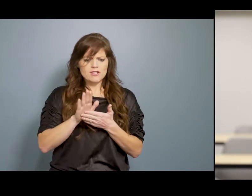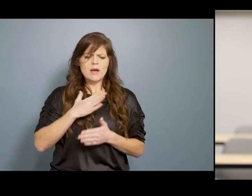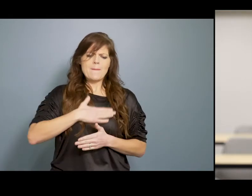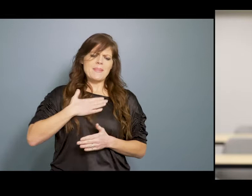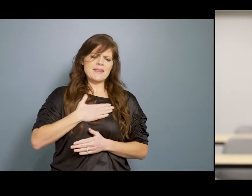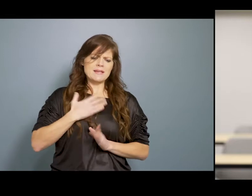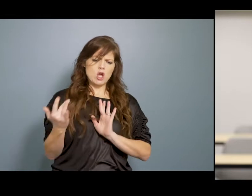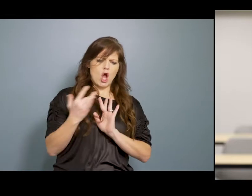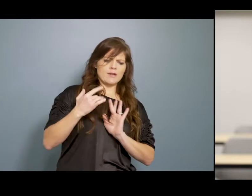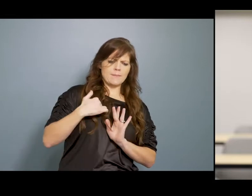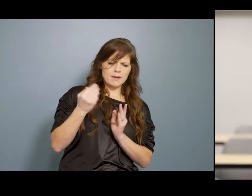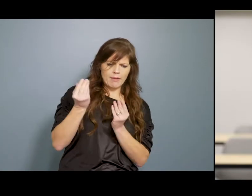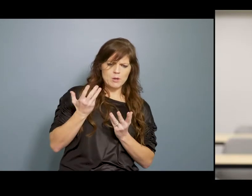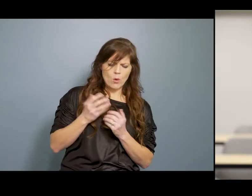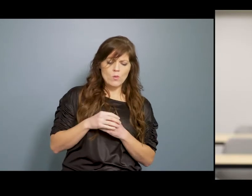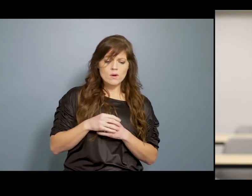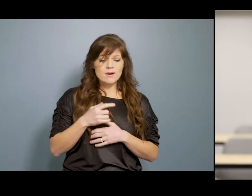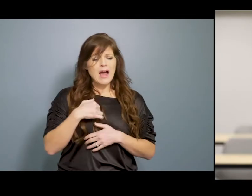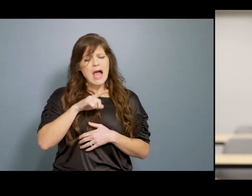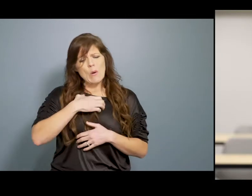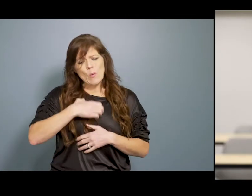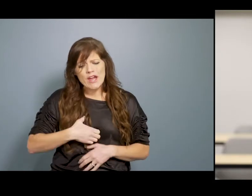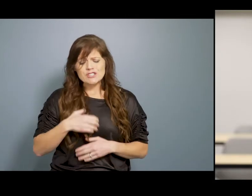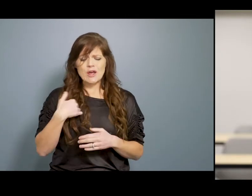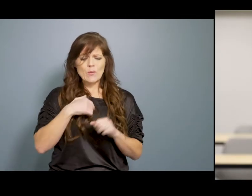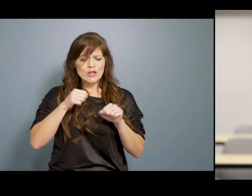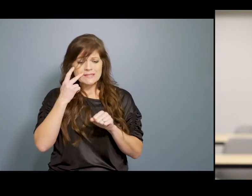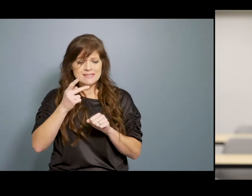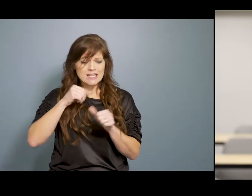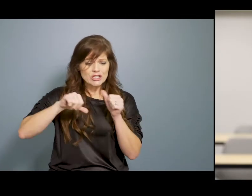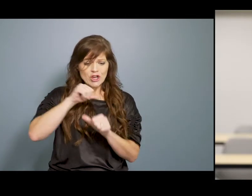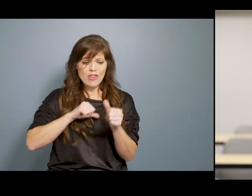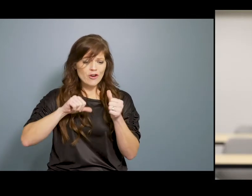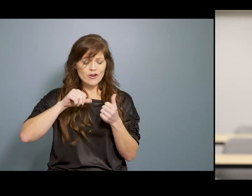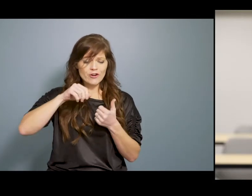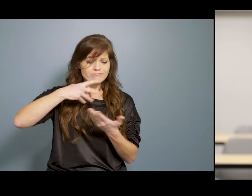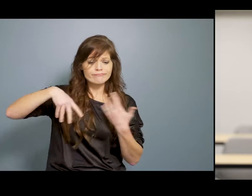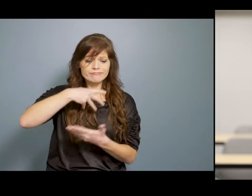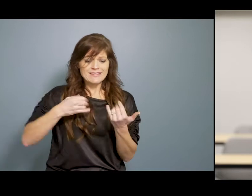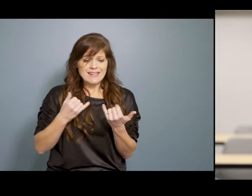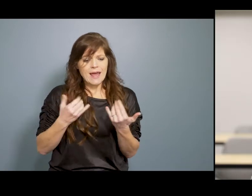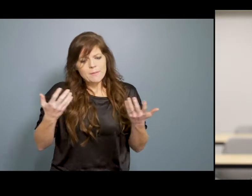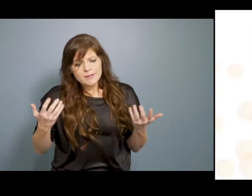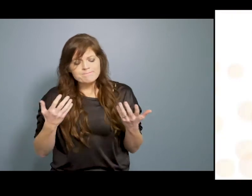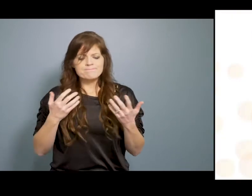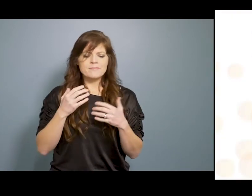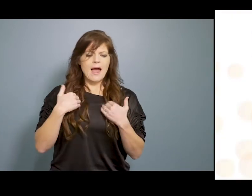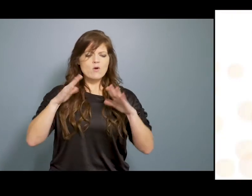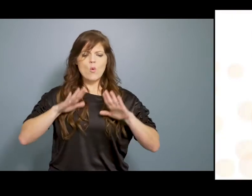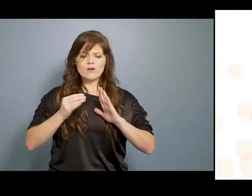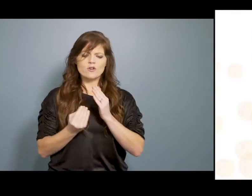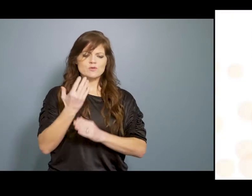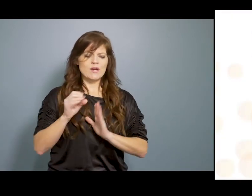know. And I wish I was seeing all of you in person, but have a wonderful spring semester. Go Otters.